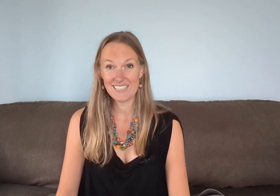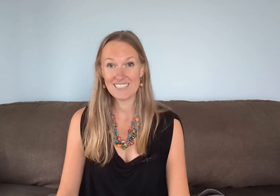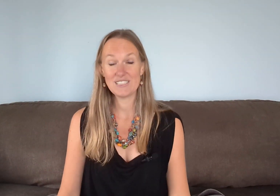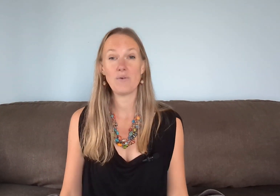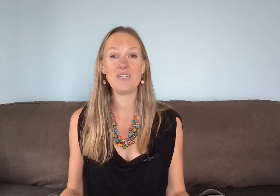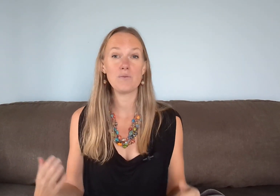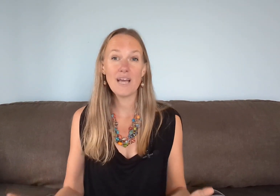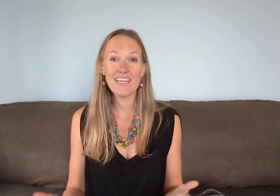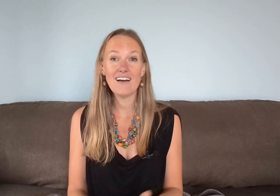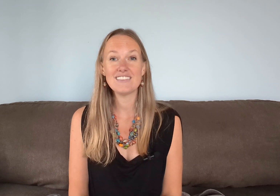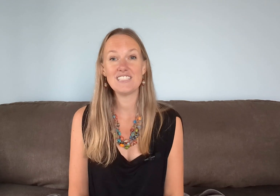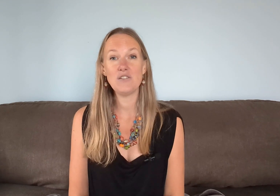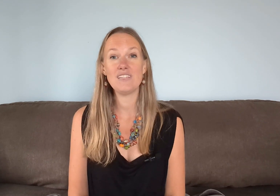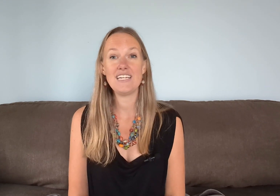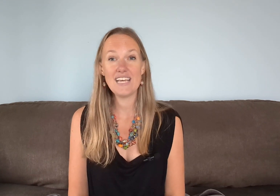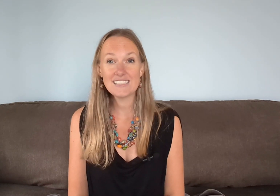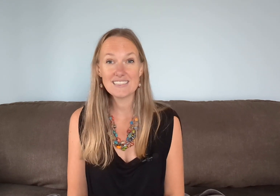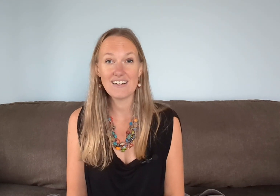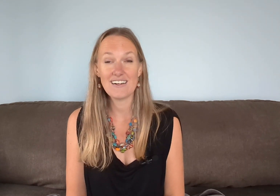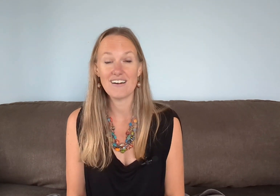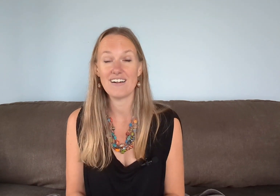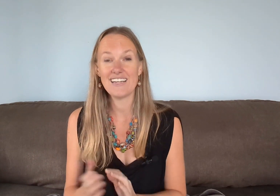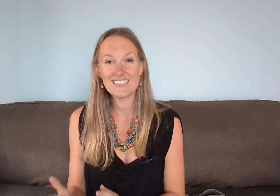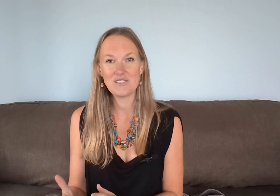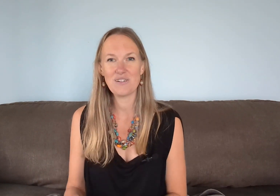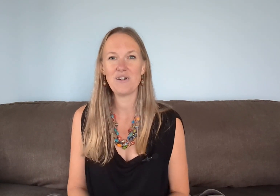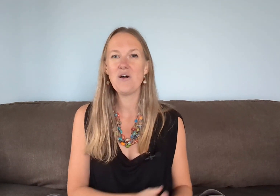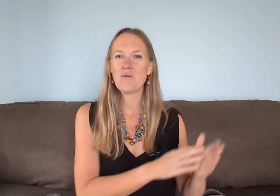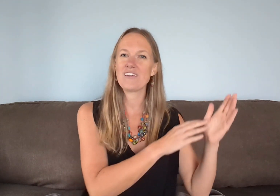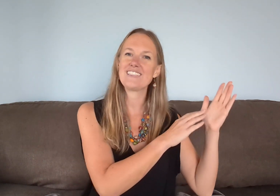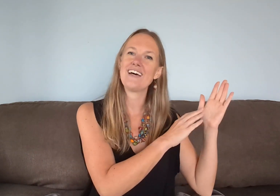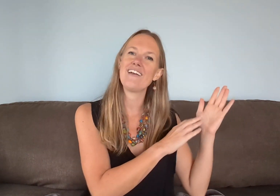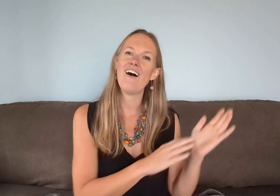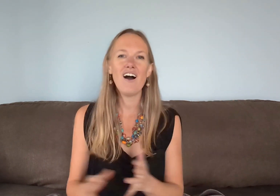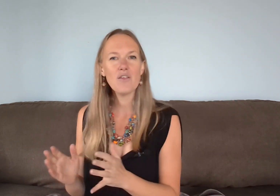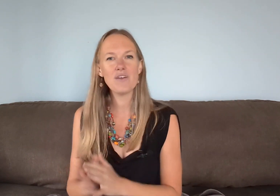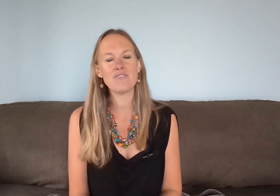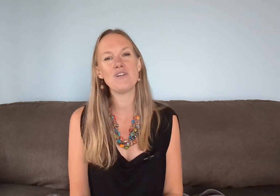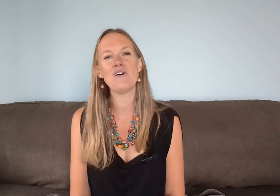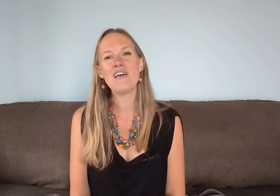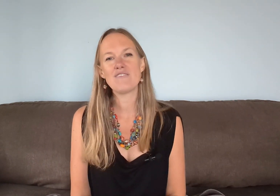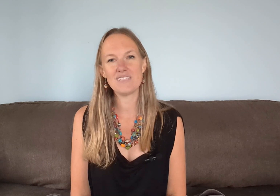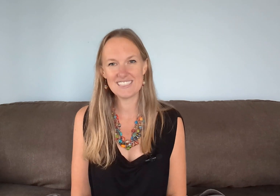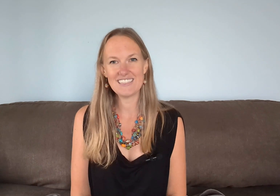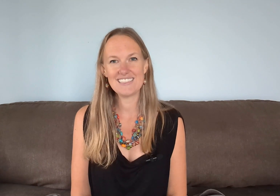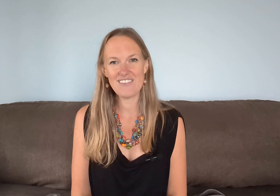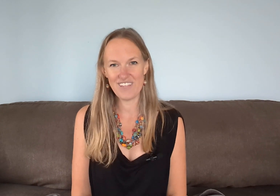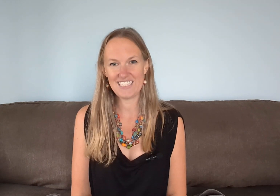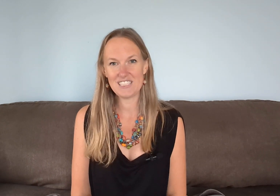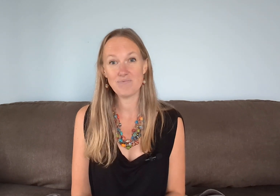bridge. So when you're ready, I'll see you in the next tutorial. We're going to sign all the way through from the start to the finish.